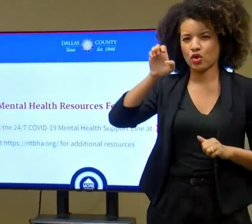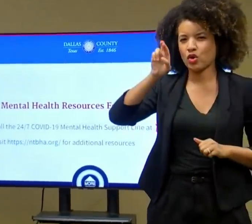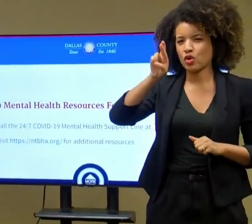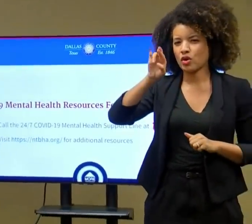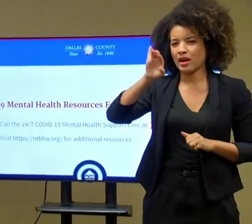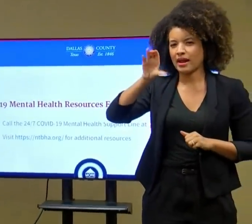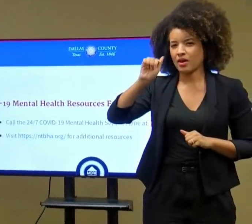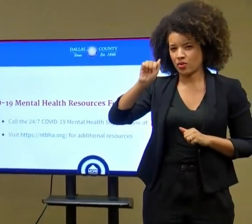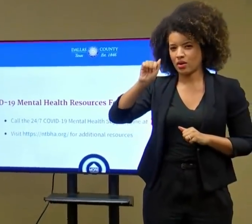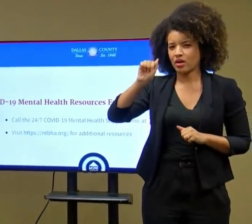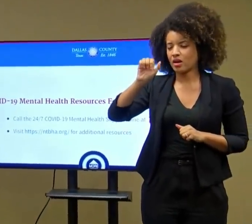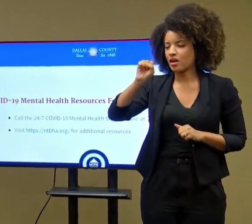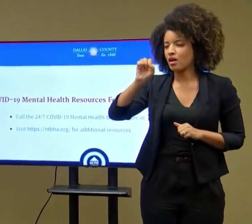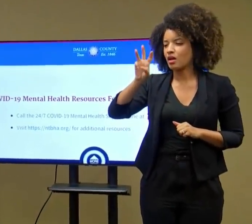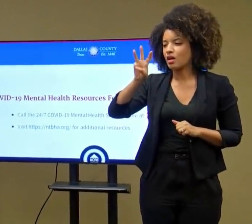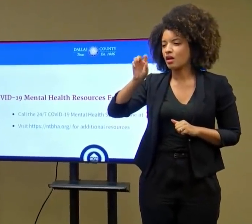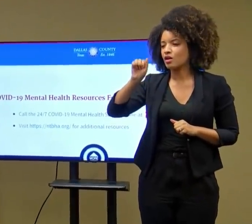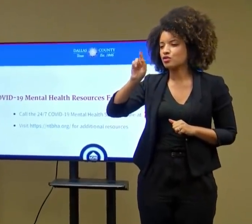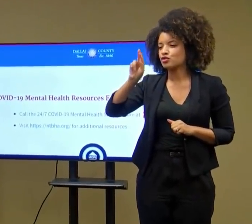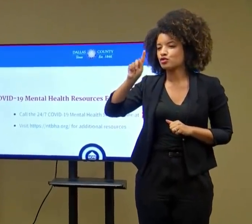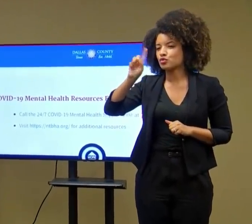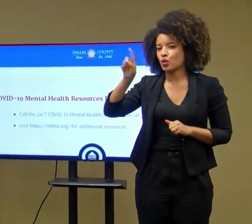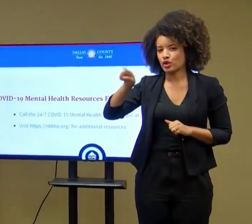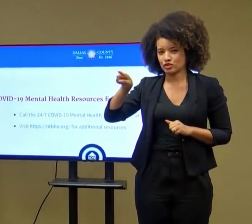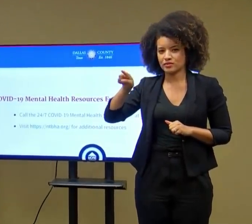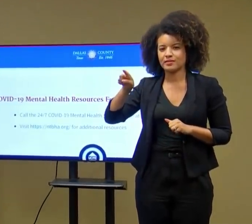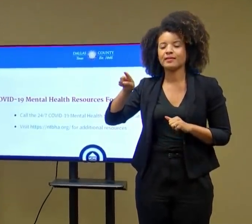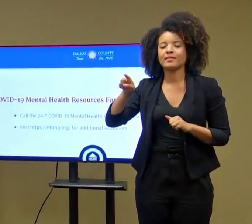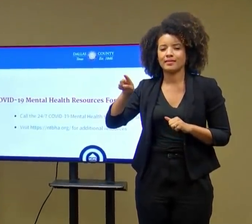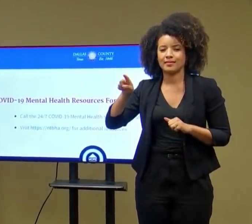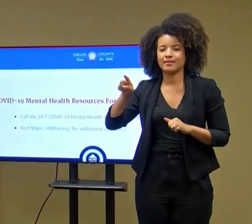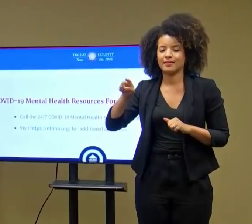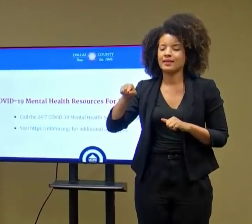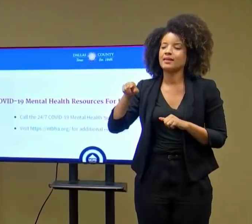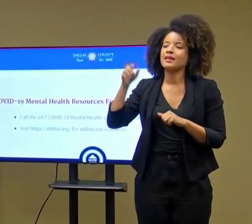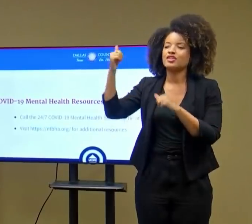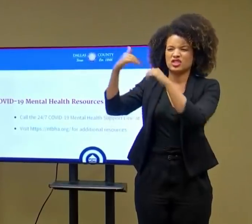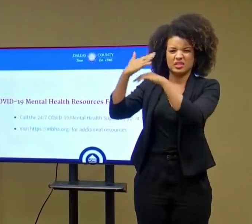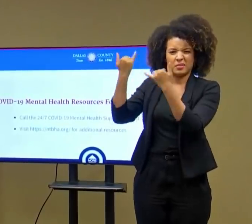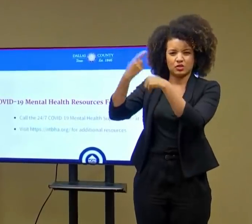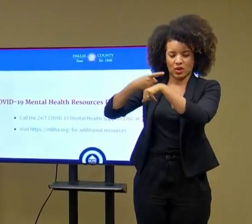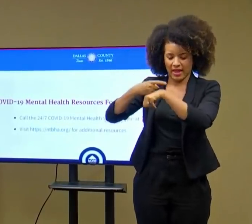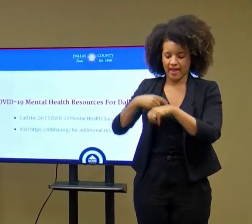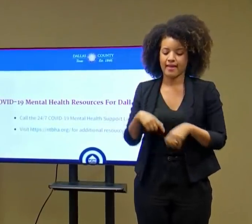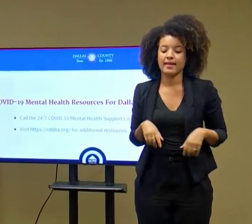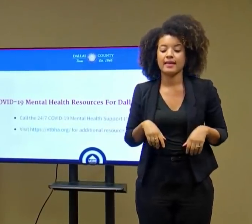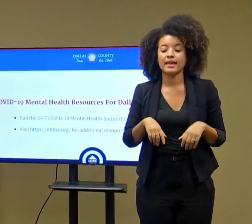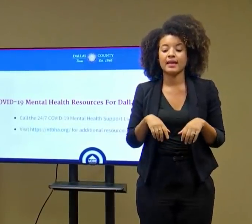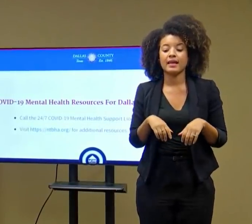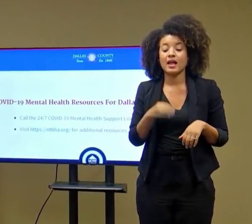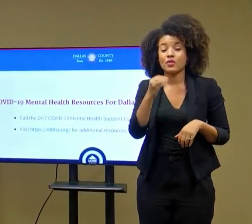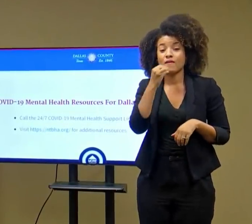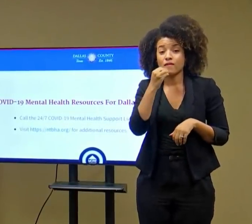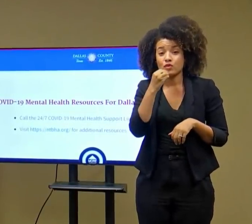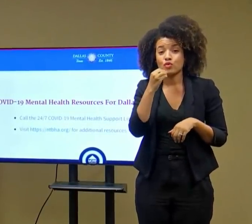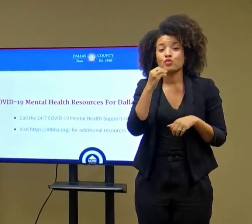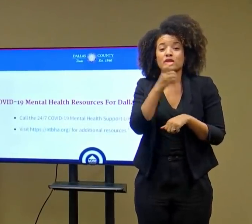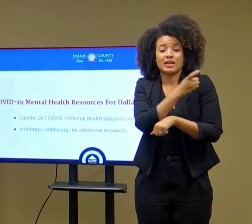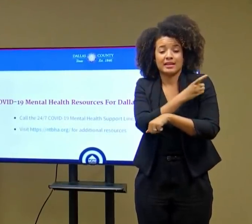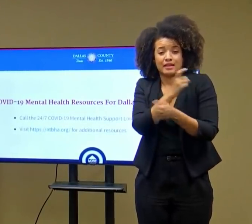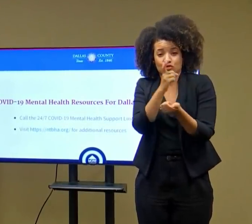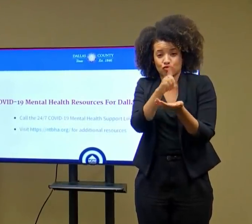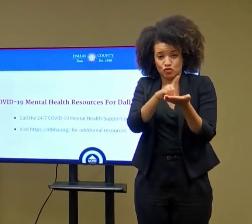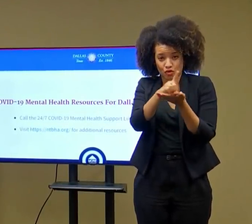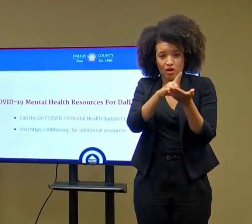Swartz, MD, the Deputy Surgeon General, sent me today. Additionally, the U.S. Food and Drug Administration recently approved the